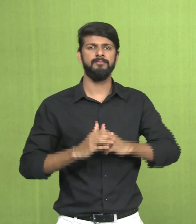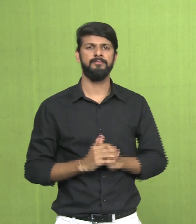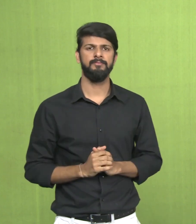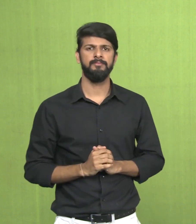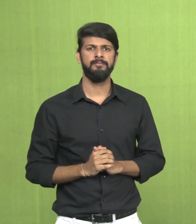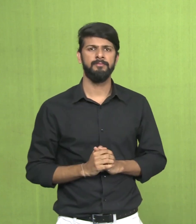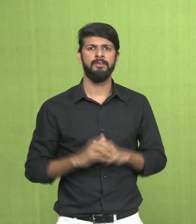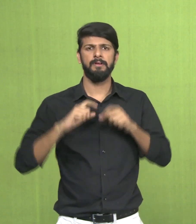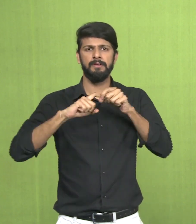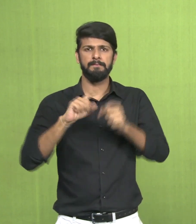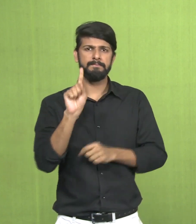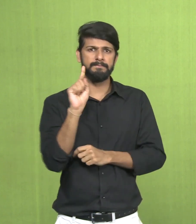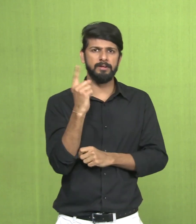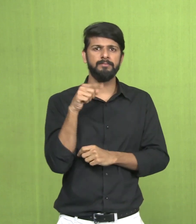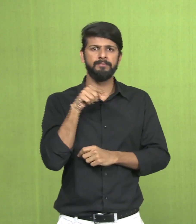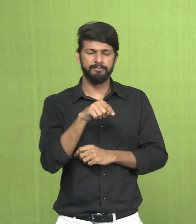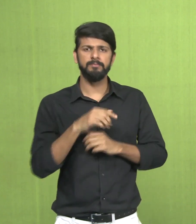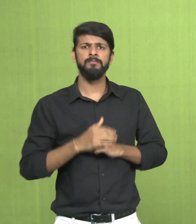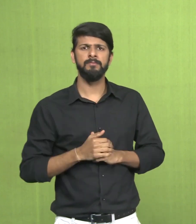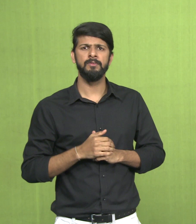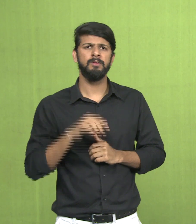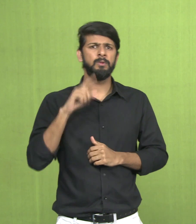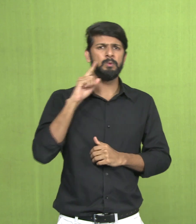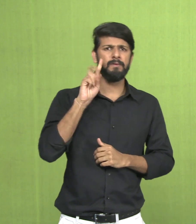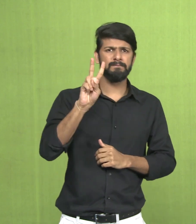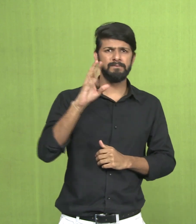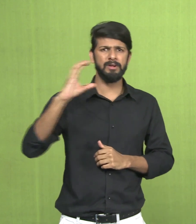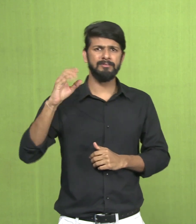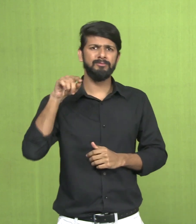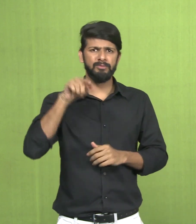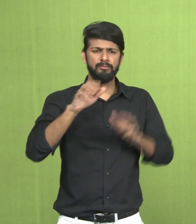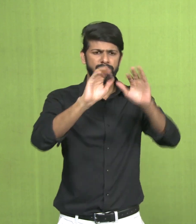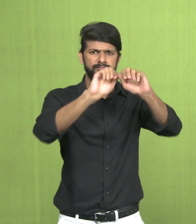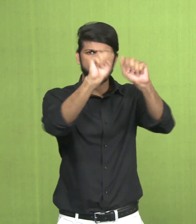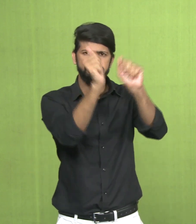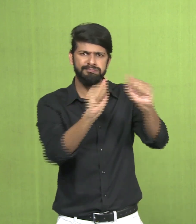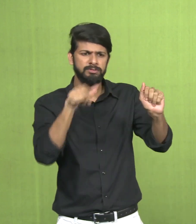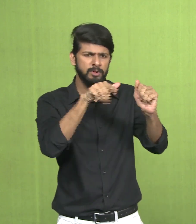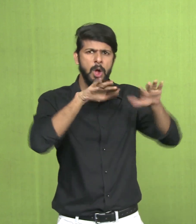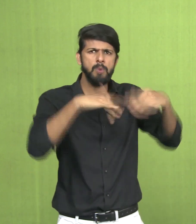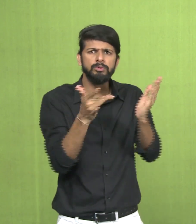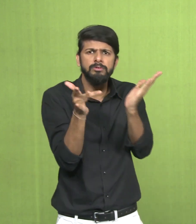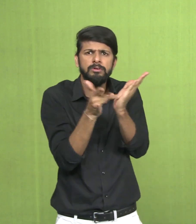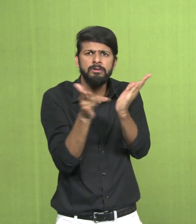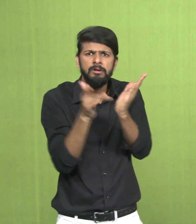find and attempt answers on their own. First question is, describe the technique and